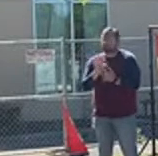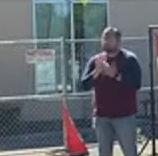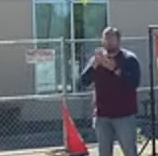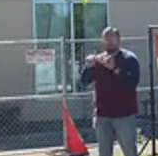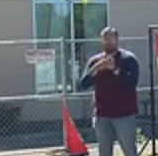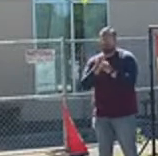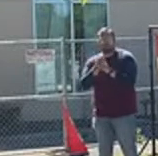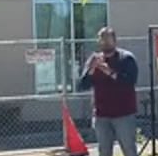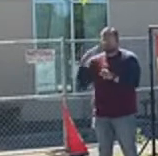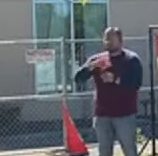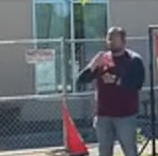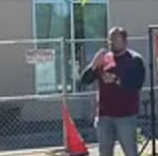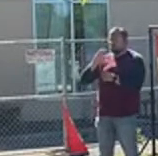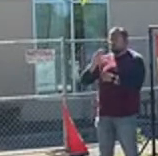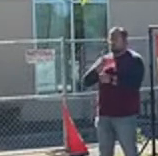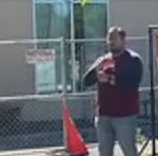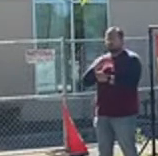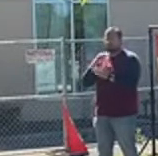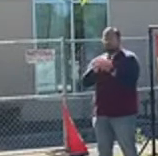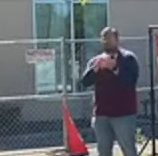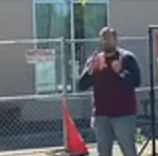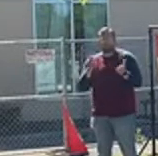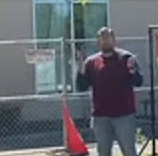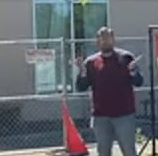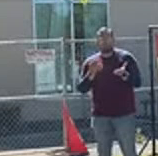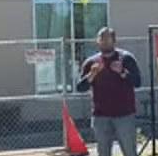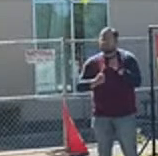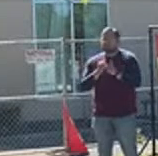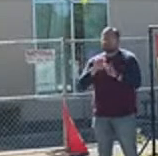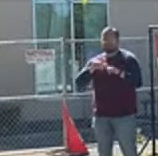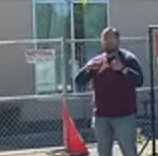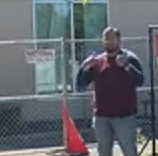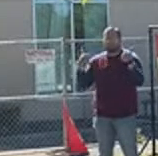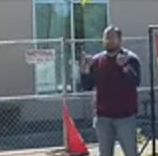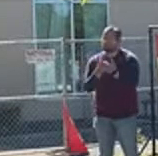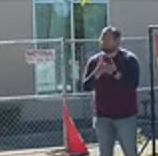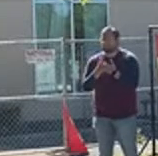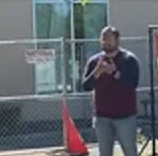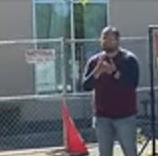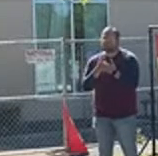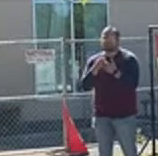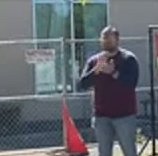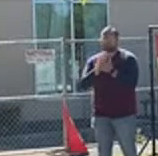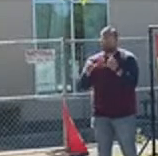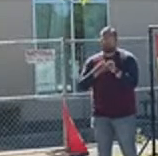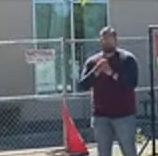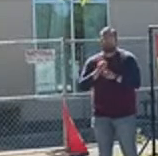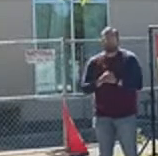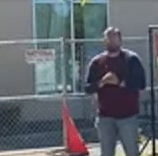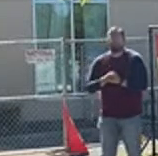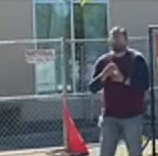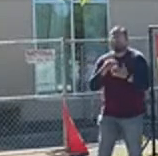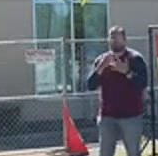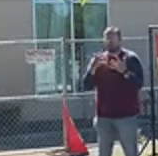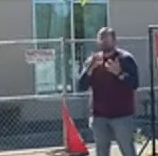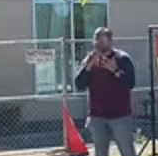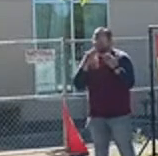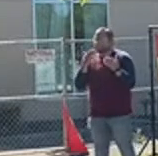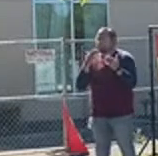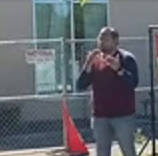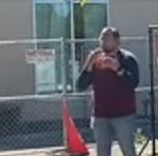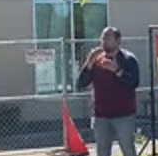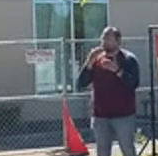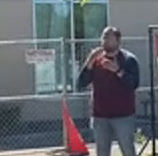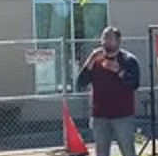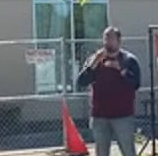the benefit of all of our scholars in this most challenging of school years. I'd like to thank the architects for